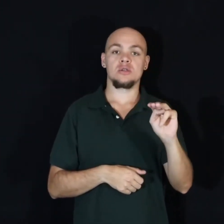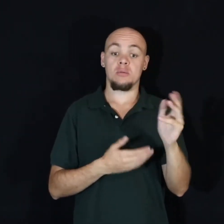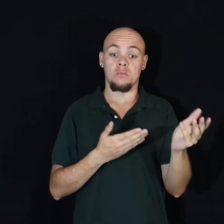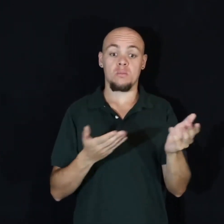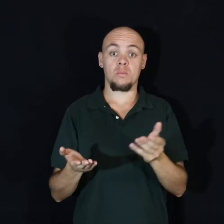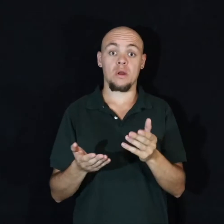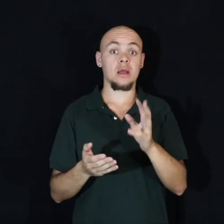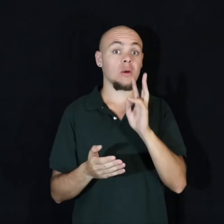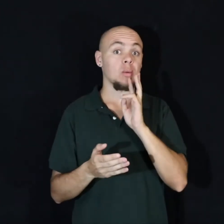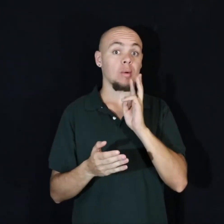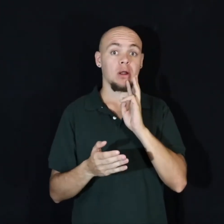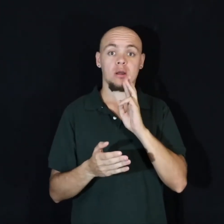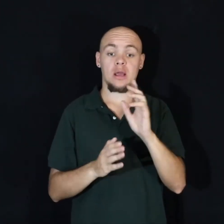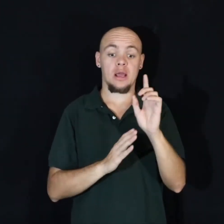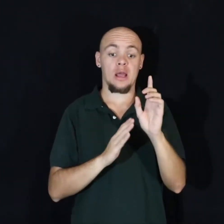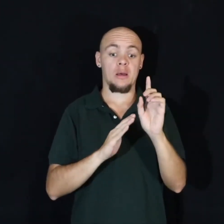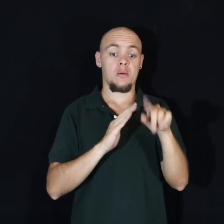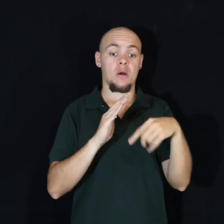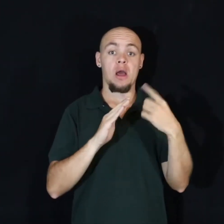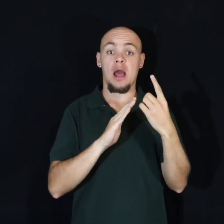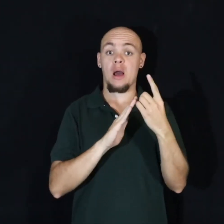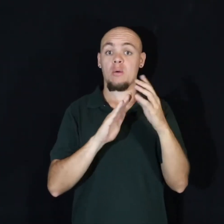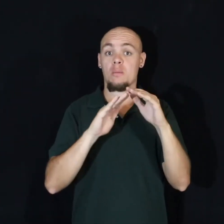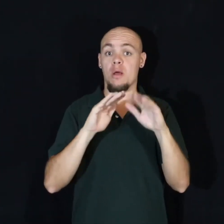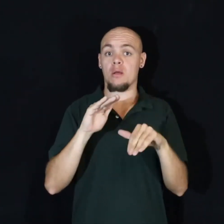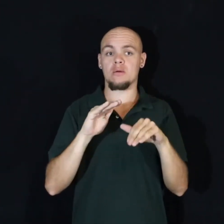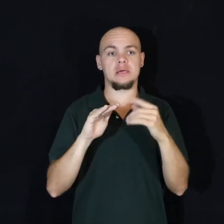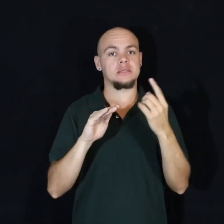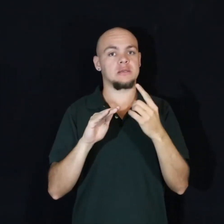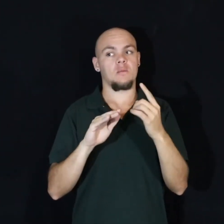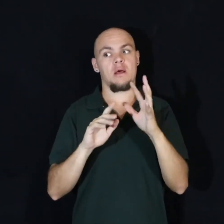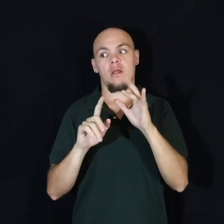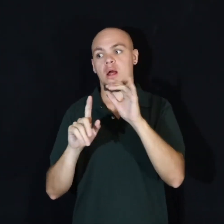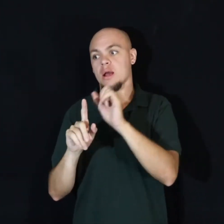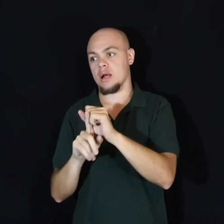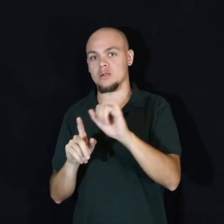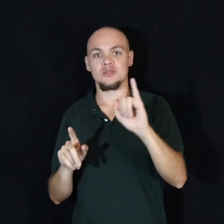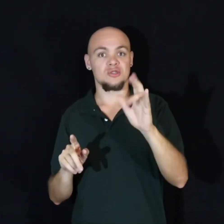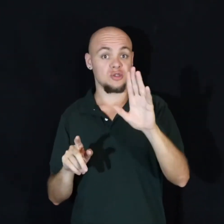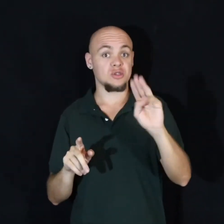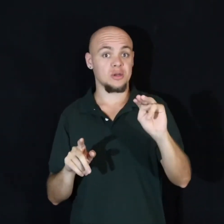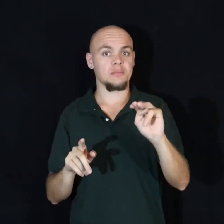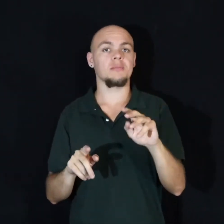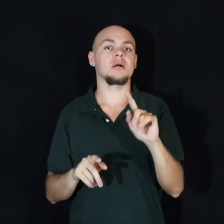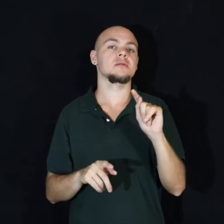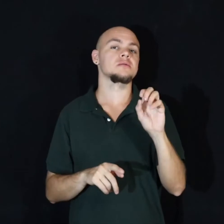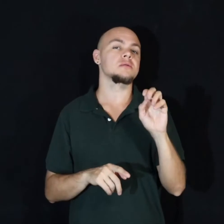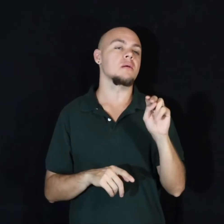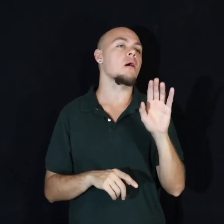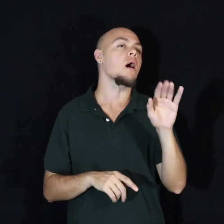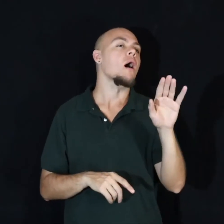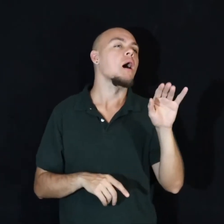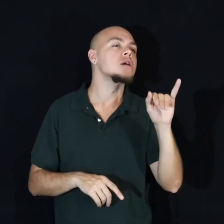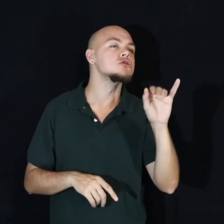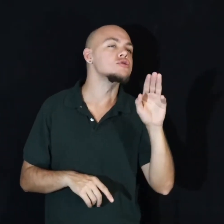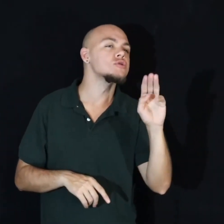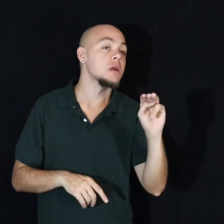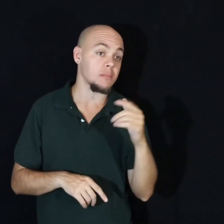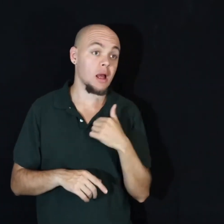hour, and even then somebody generally had to go after him. Tom said, "Say, Jim, I'll fetch the water if you whitewash